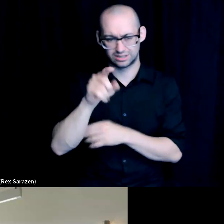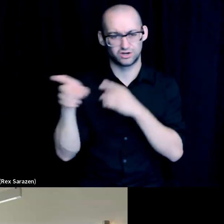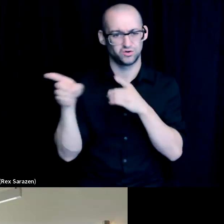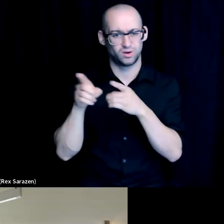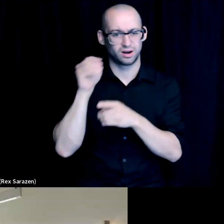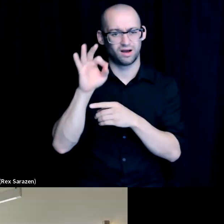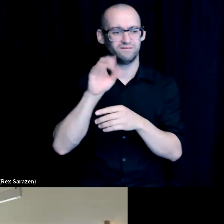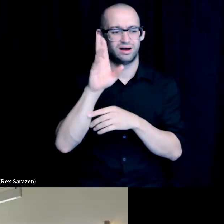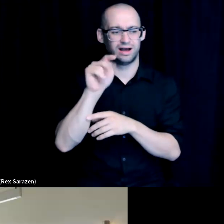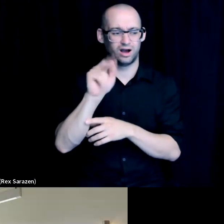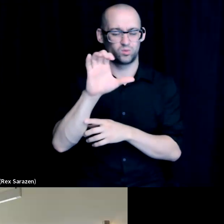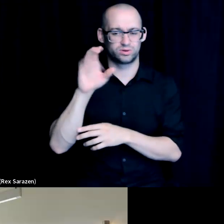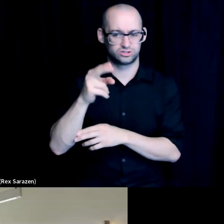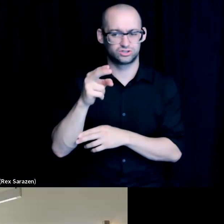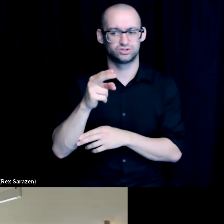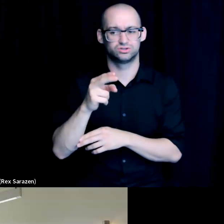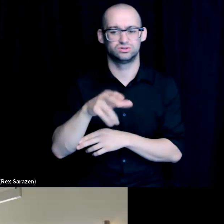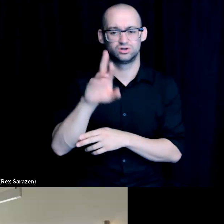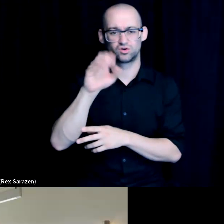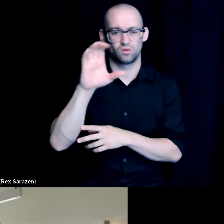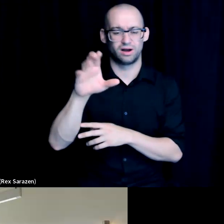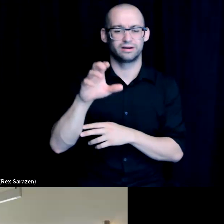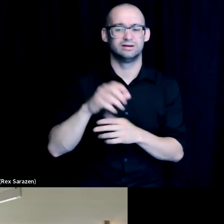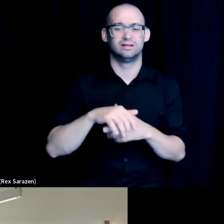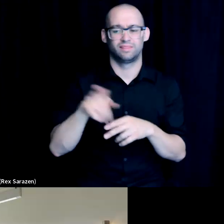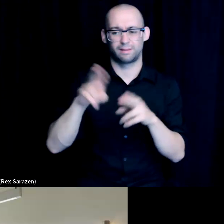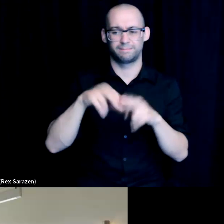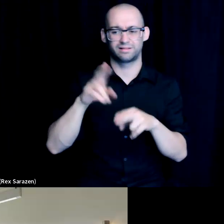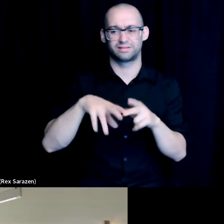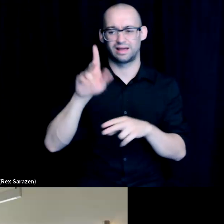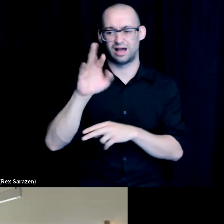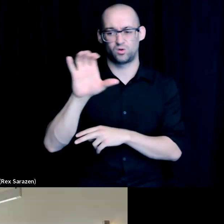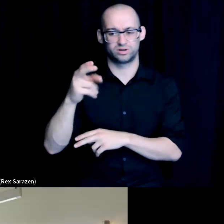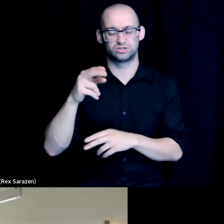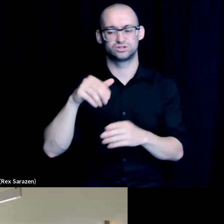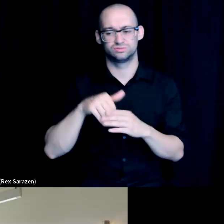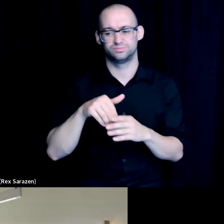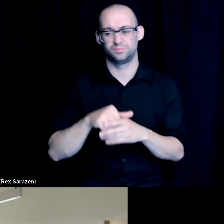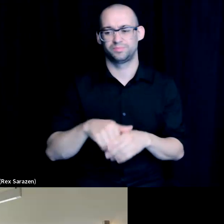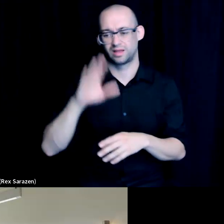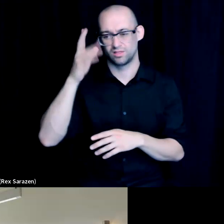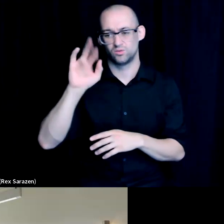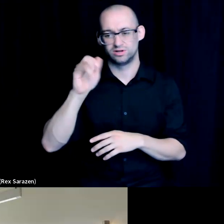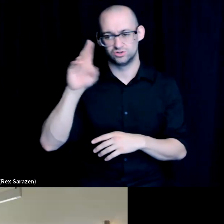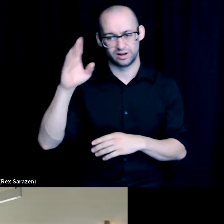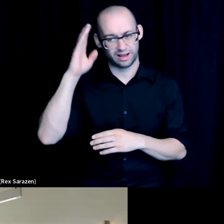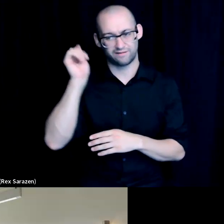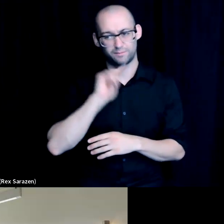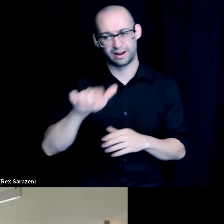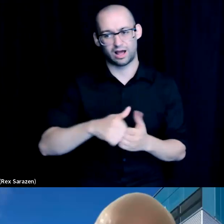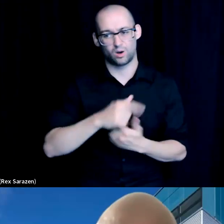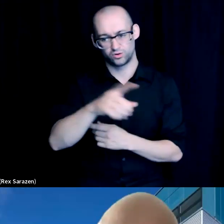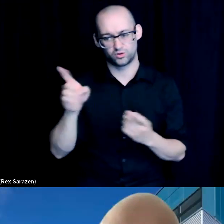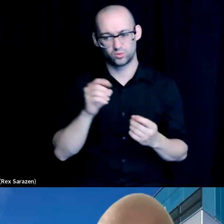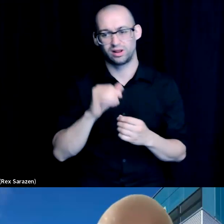Engagement at CROP, which is Creating Restorative Opportunities in Programs. Richard? Hi, everybody. How you doing? My name is Great.